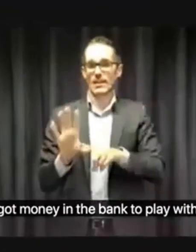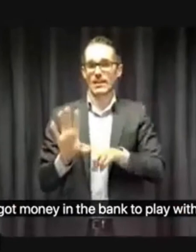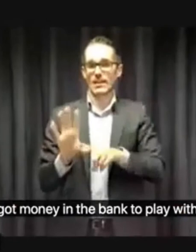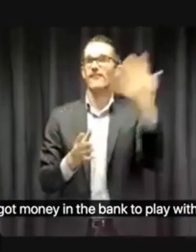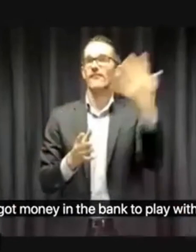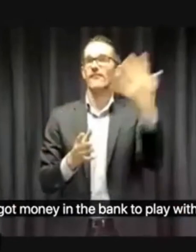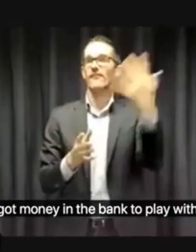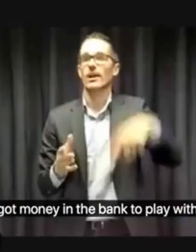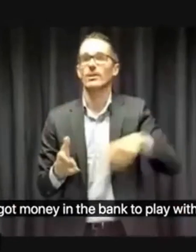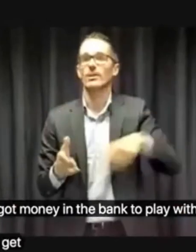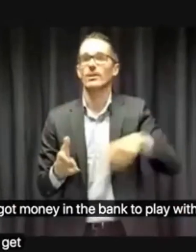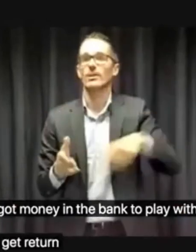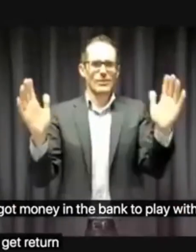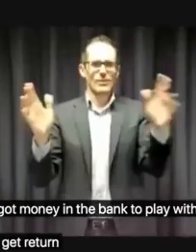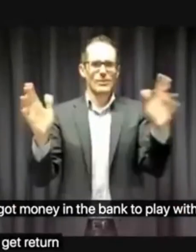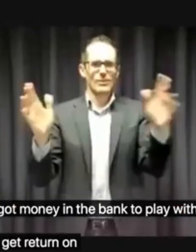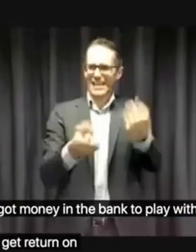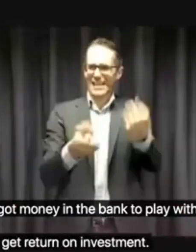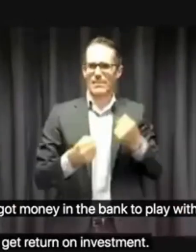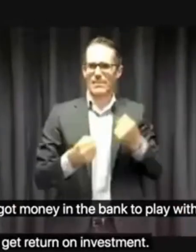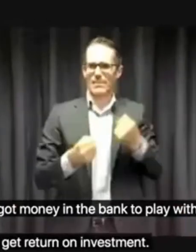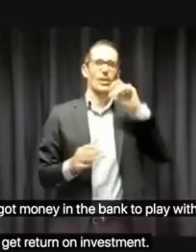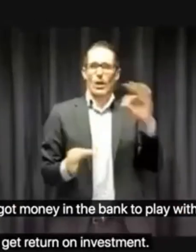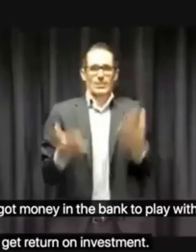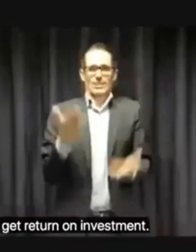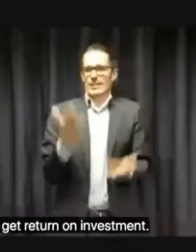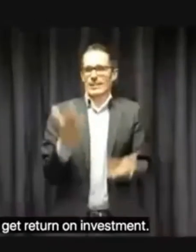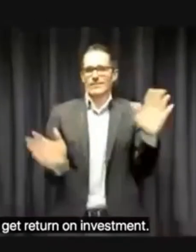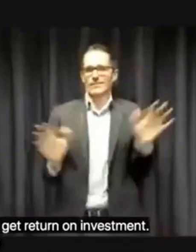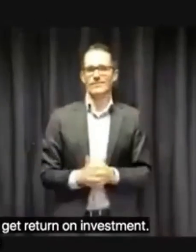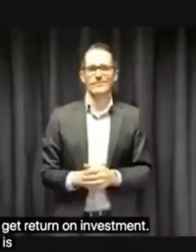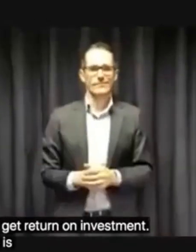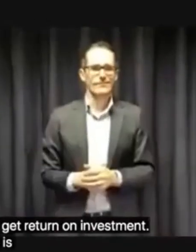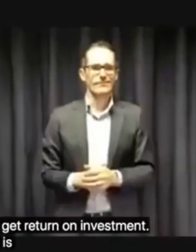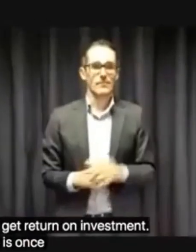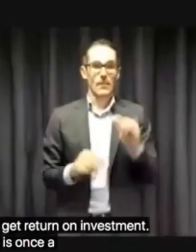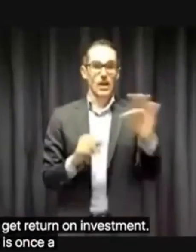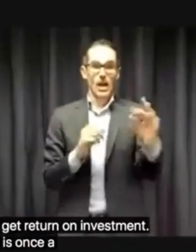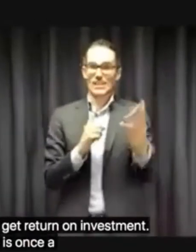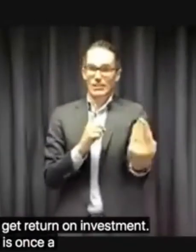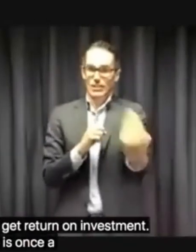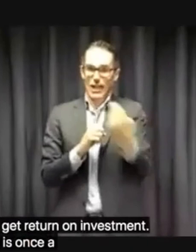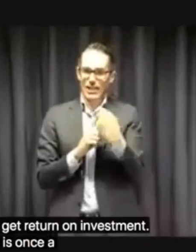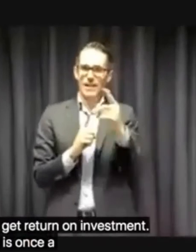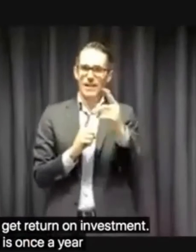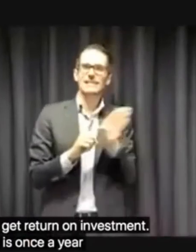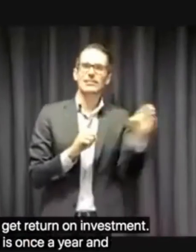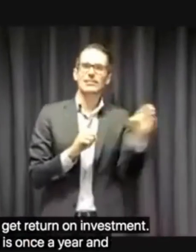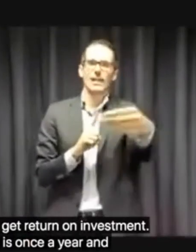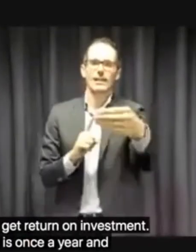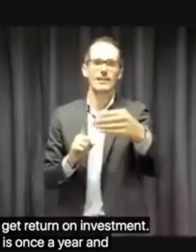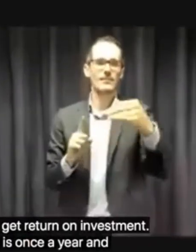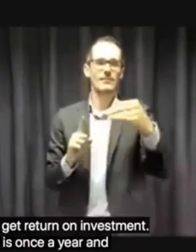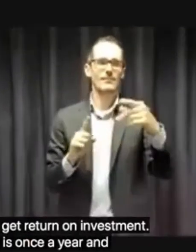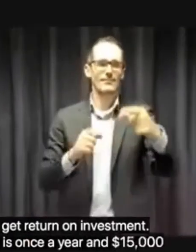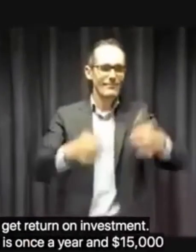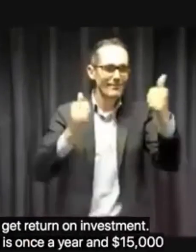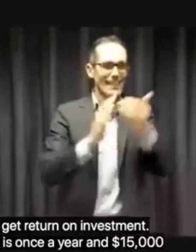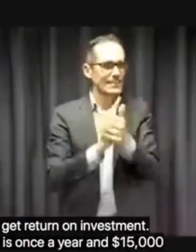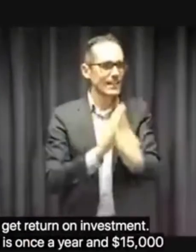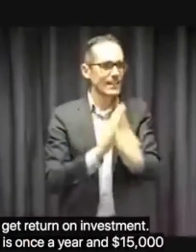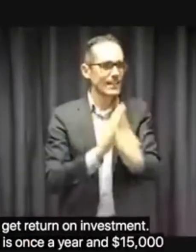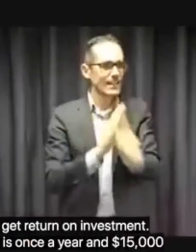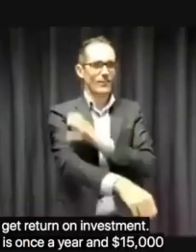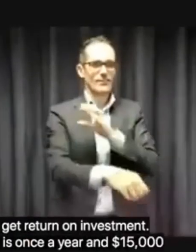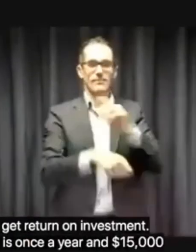the camera, it's once a year, it's $15,000, what have you, you will gain benefit, there's no doubt. It may not be directly, but potentially bring